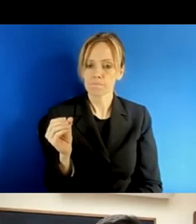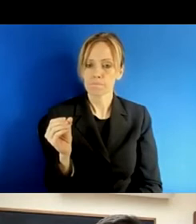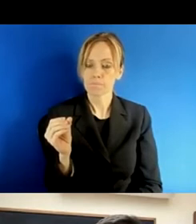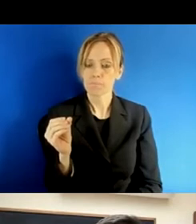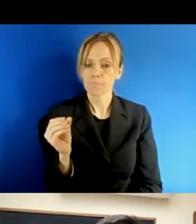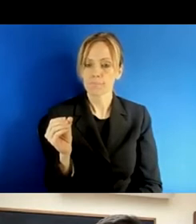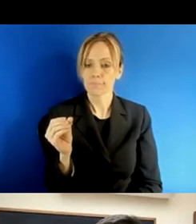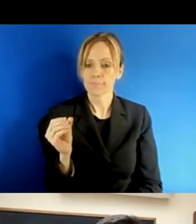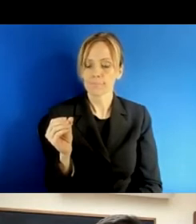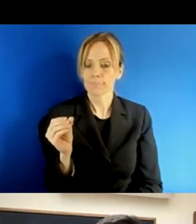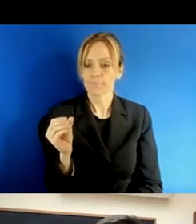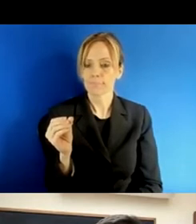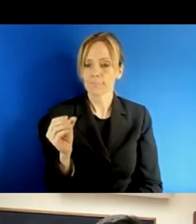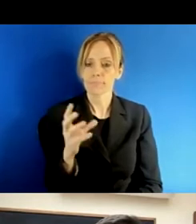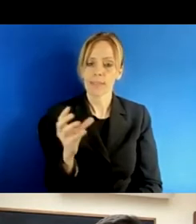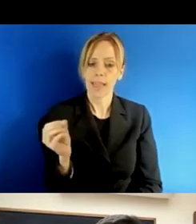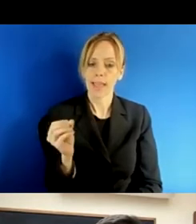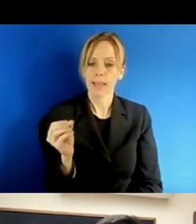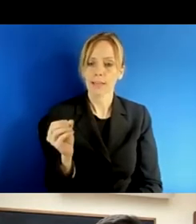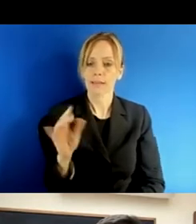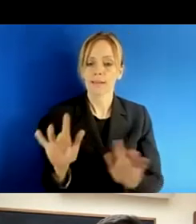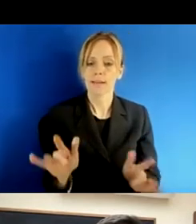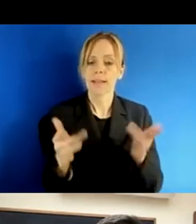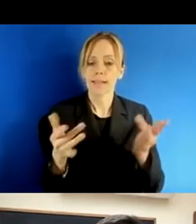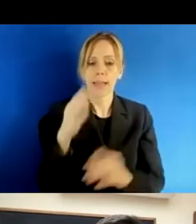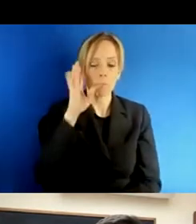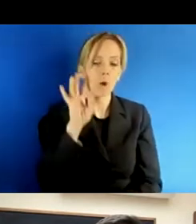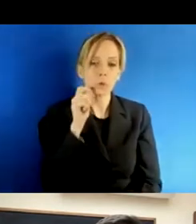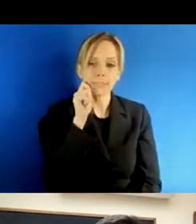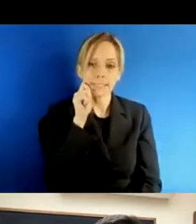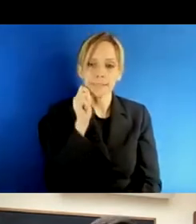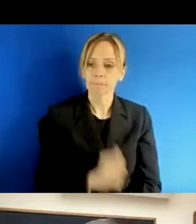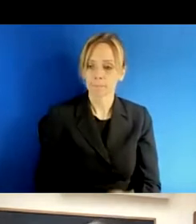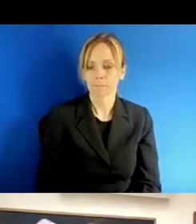and light brown skin.